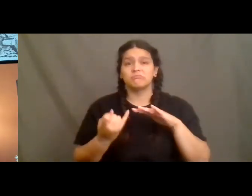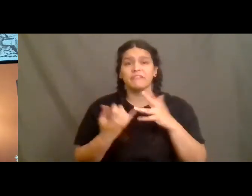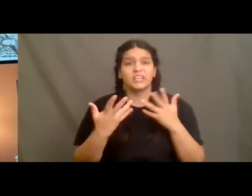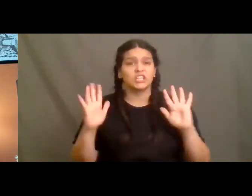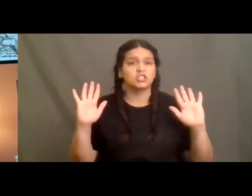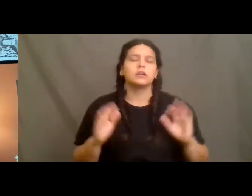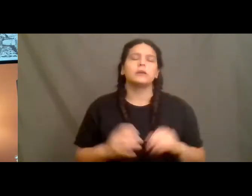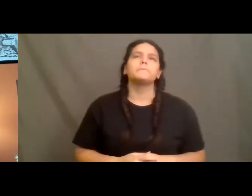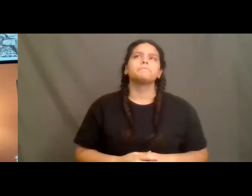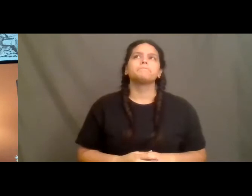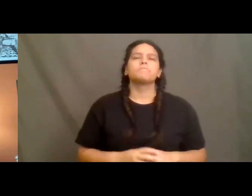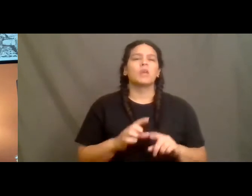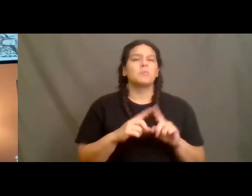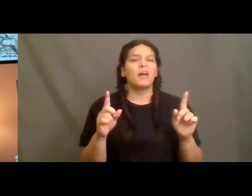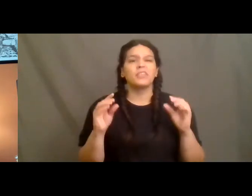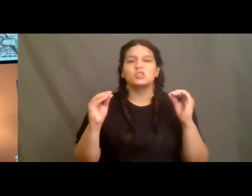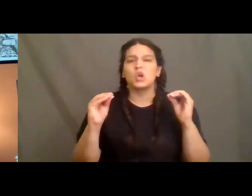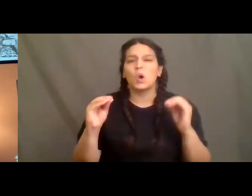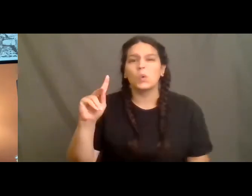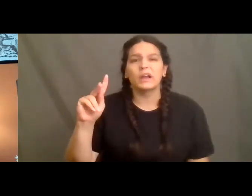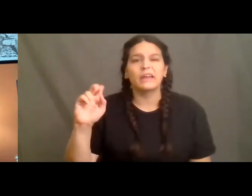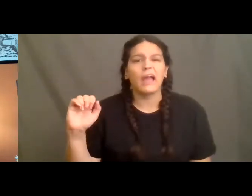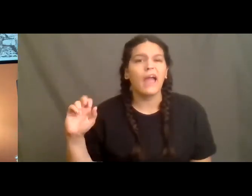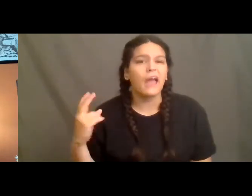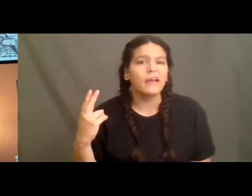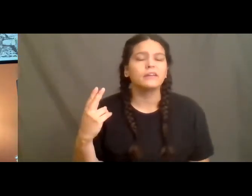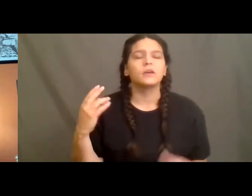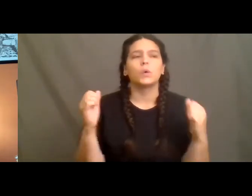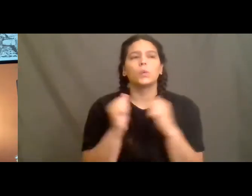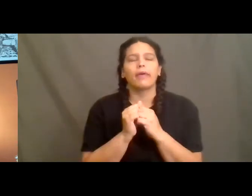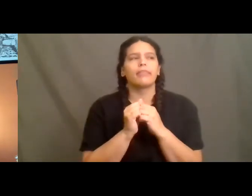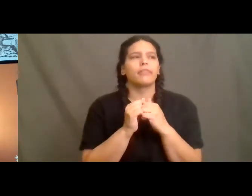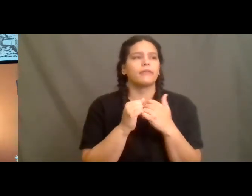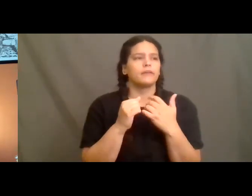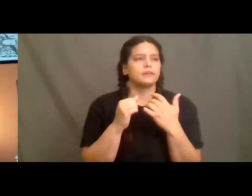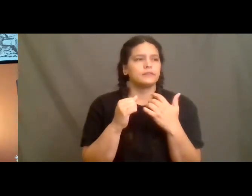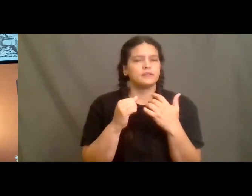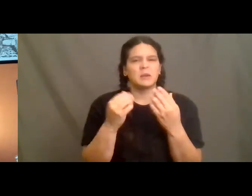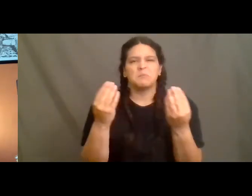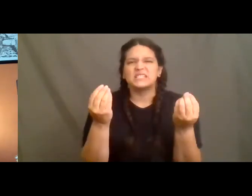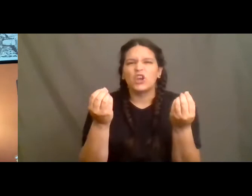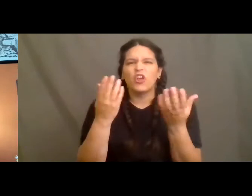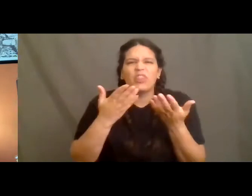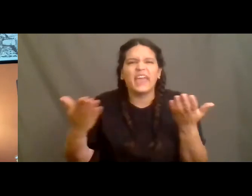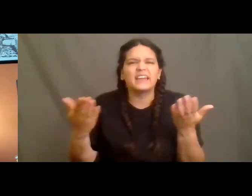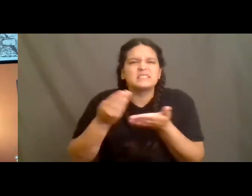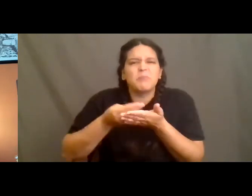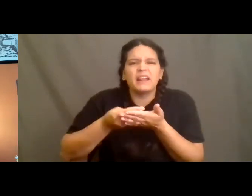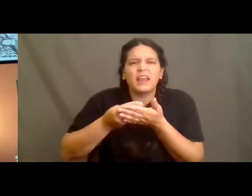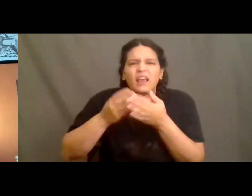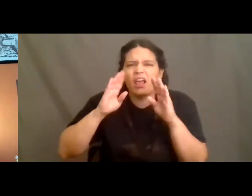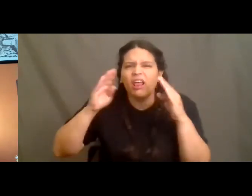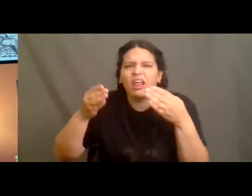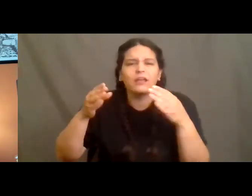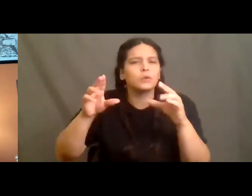there's no ke in material things. There's no ke in money. There's only ke in each